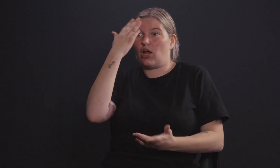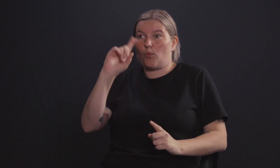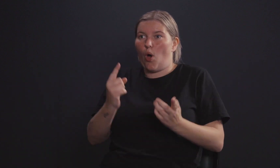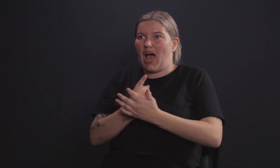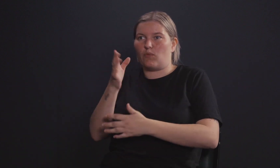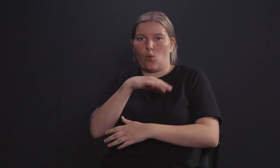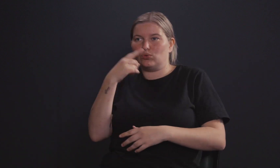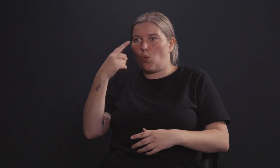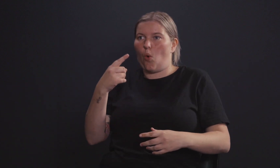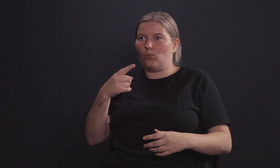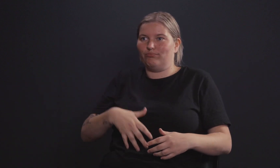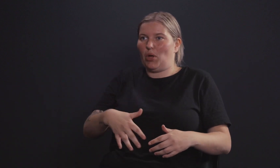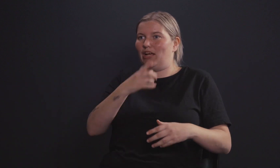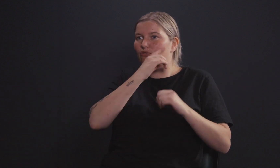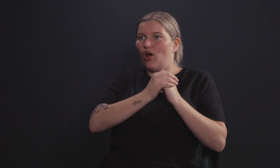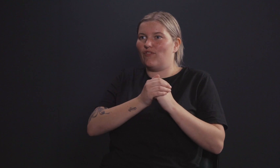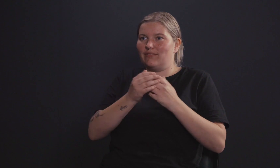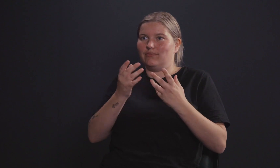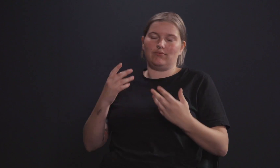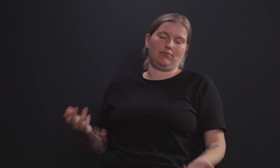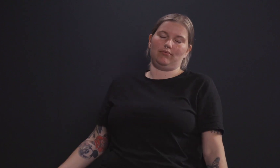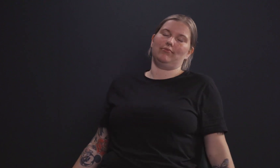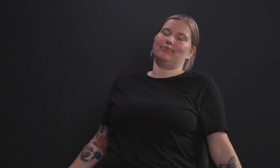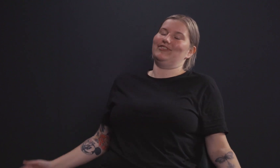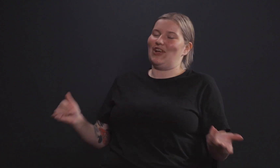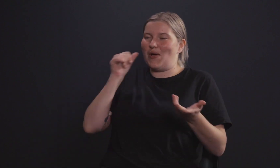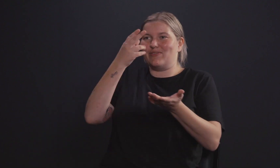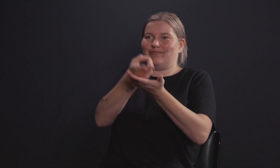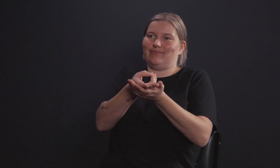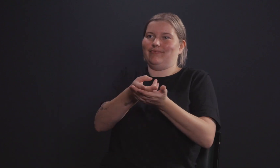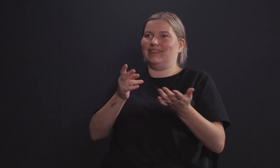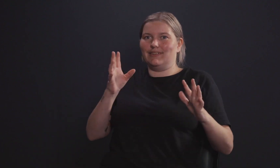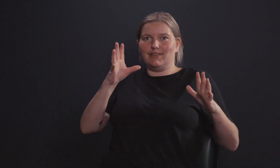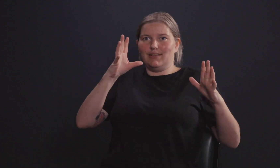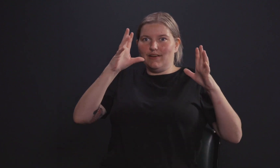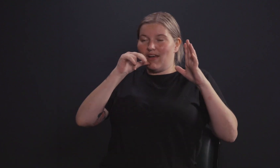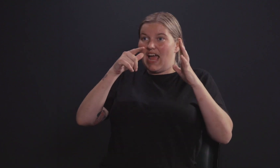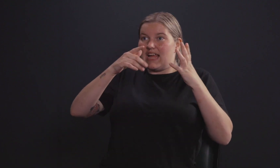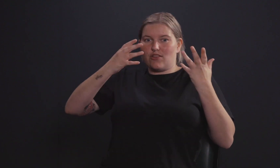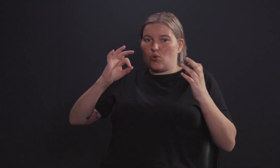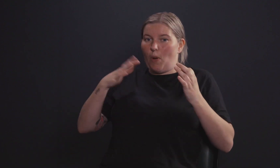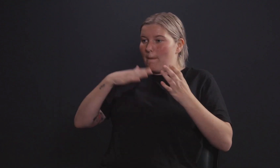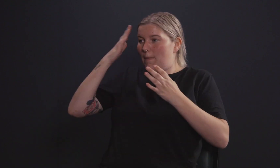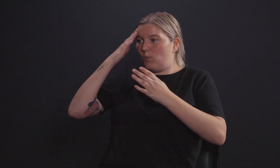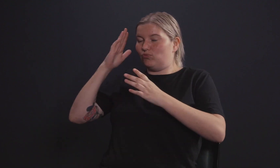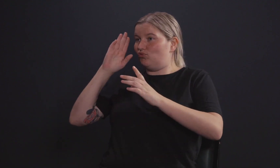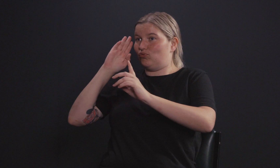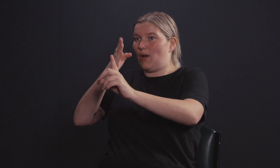room and his pregnant girlfriend passed out on the bed. Well, at that point, my mum and my sister were fussing around and they kind